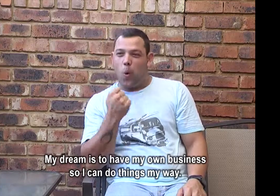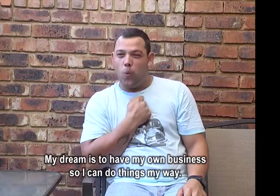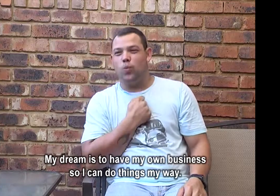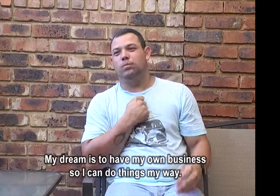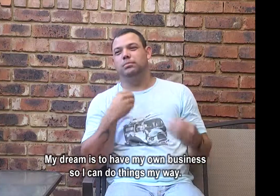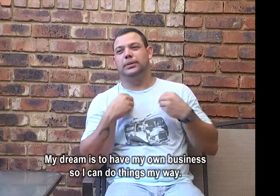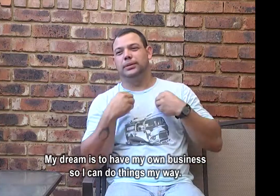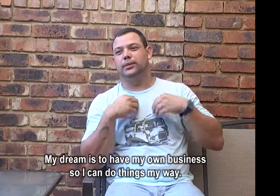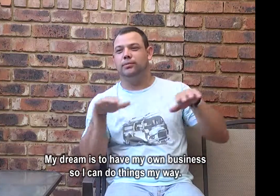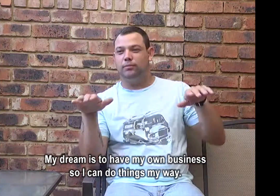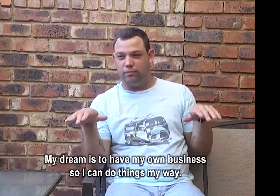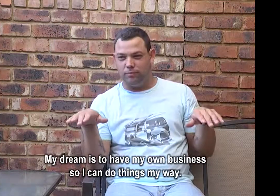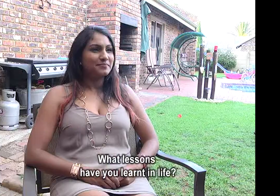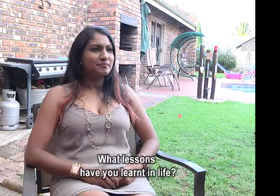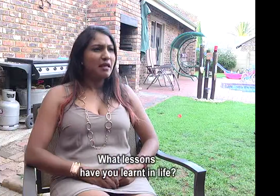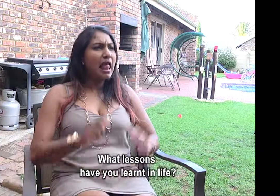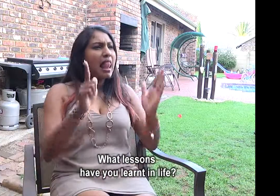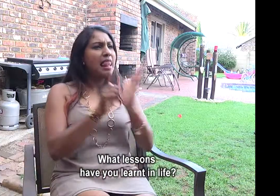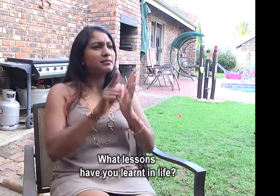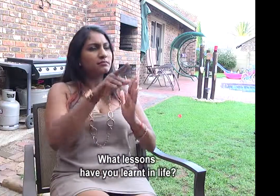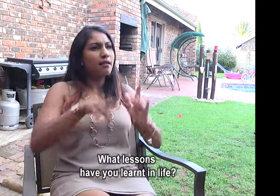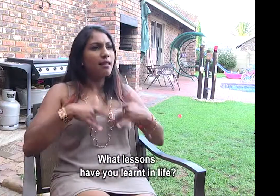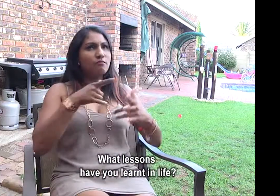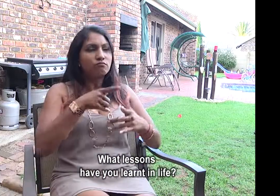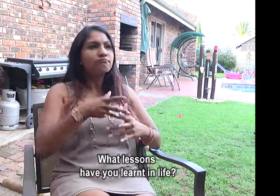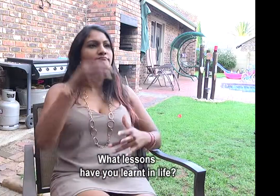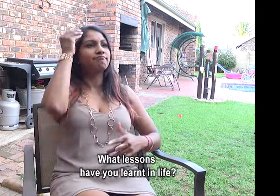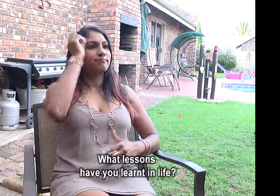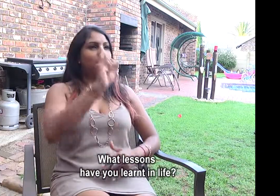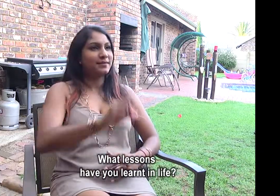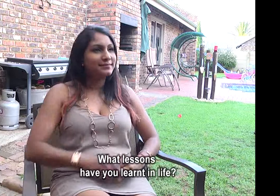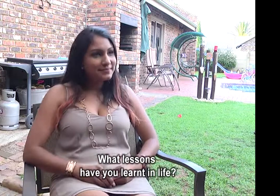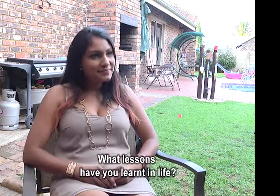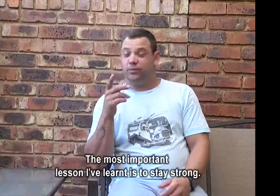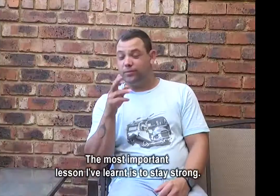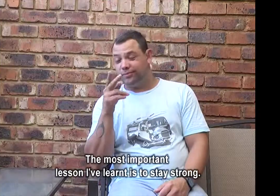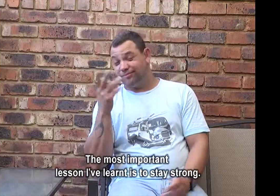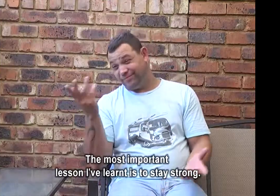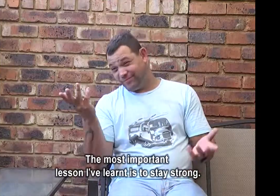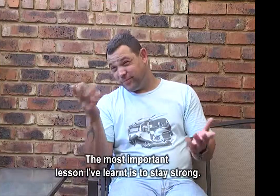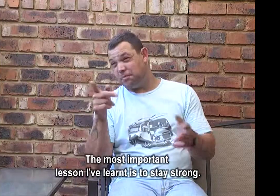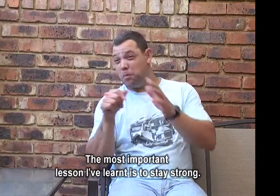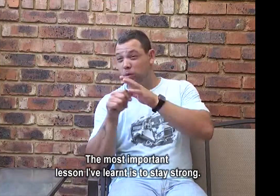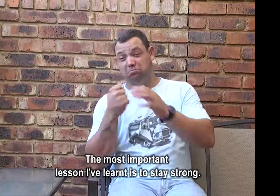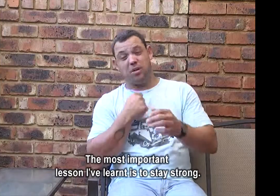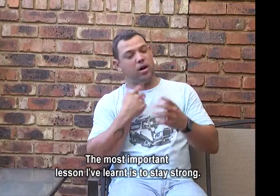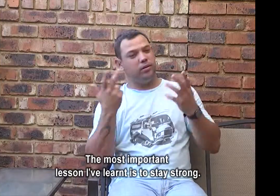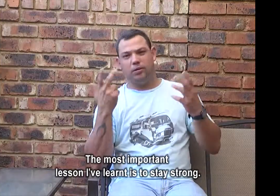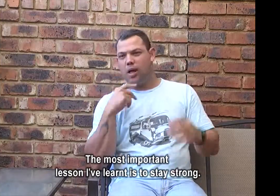so I can do things my way. What lessons have you learned in life? The most important lesson I've learned